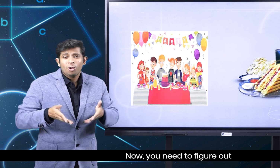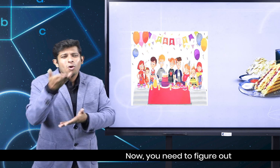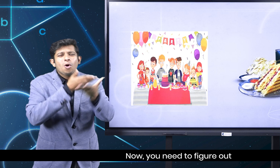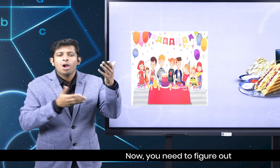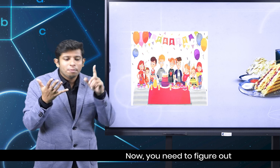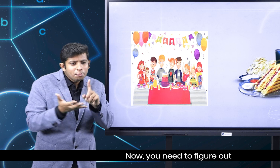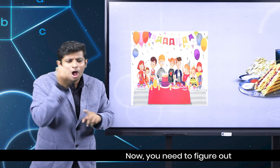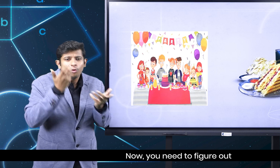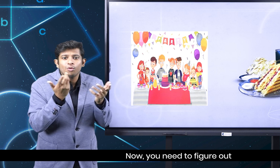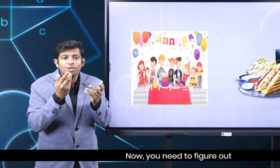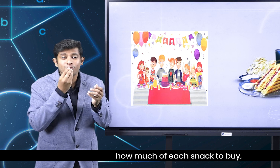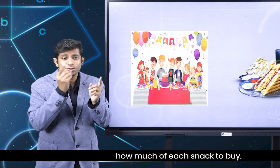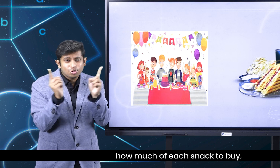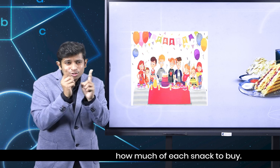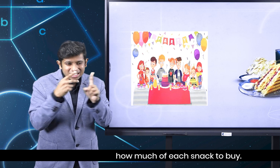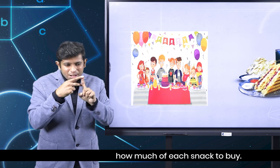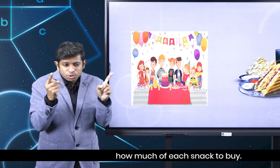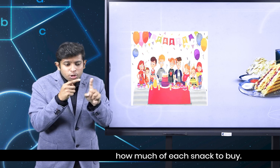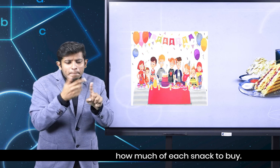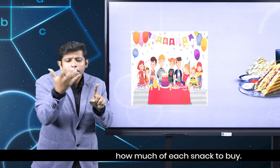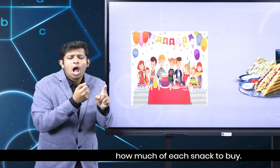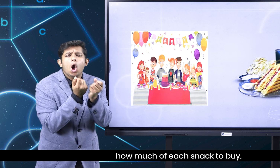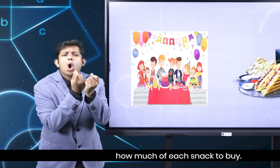Now you need to figure out how much of each snack to buy.